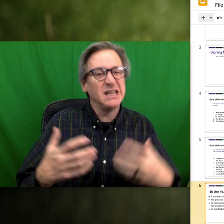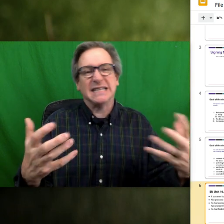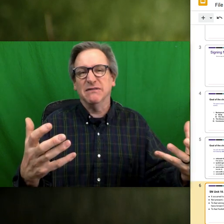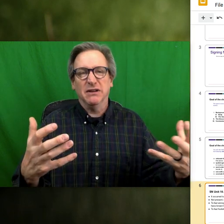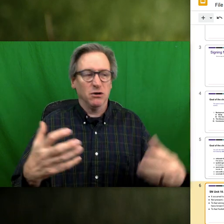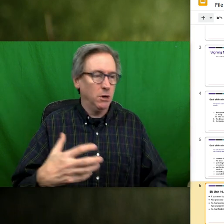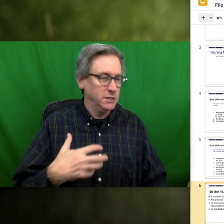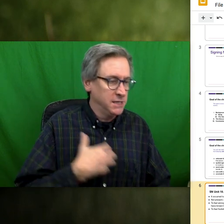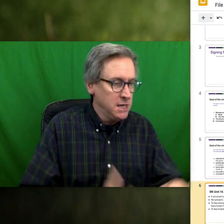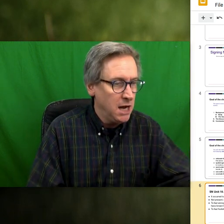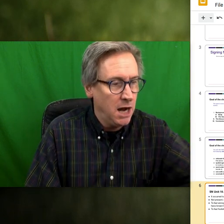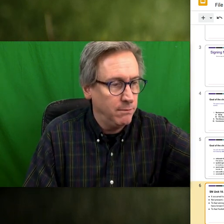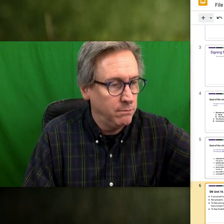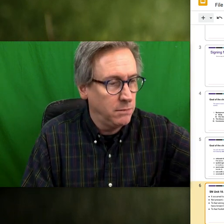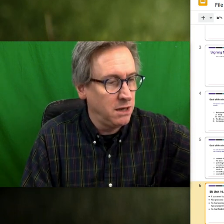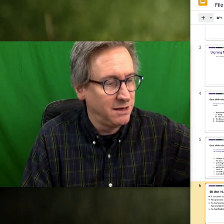There's lots of different ones.